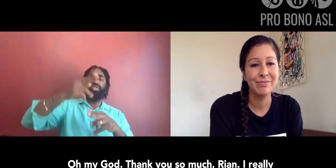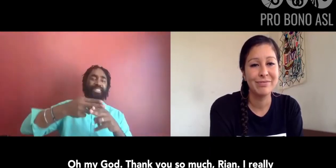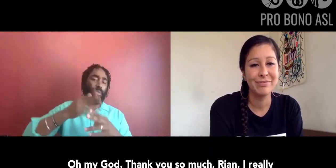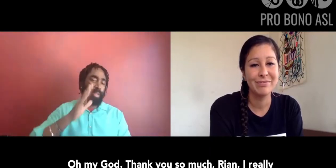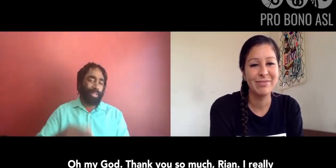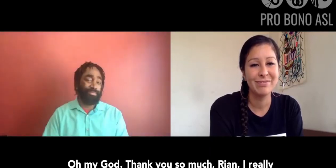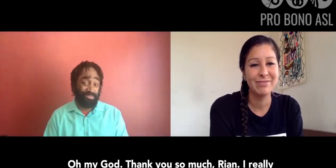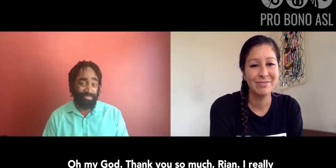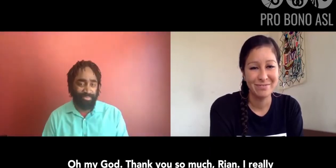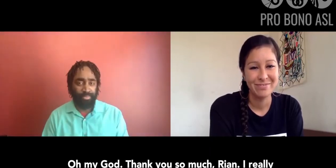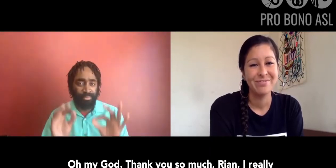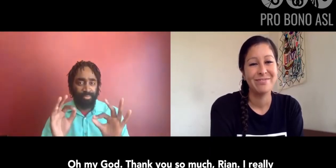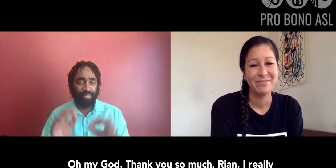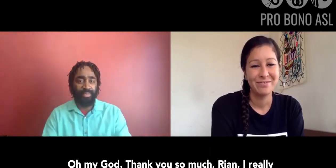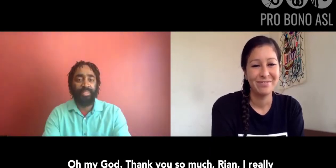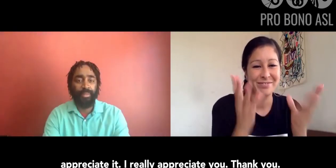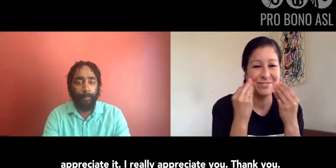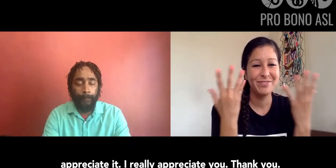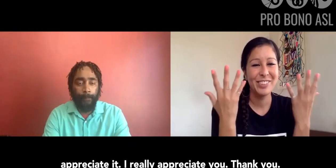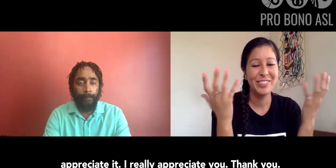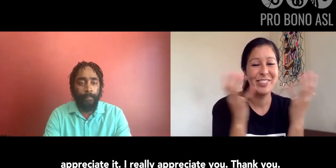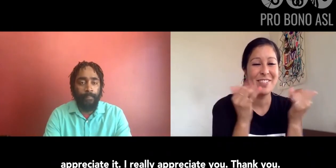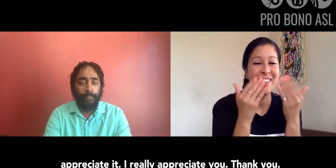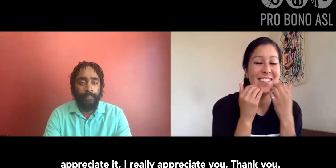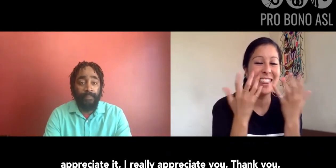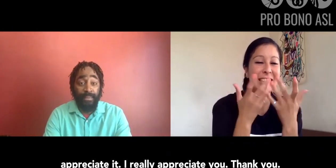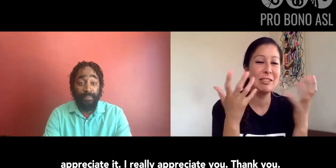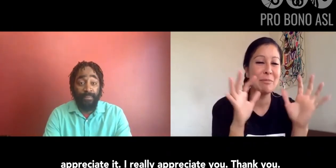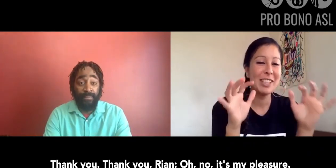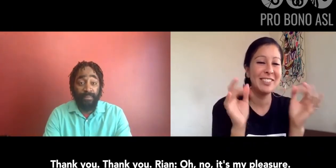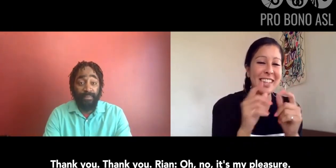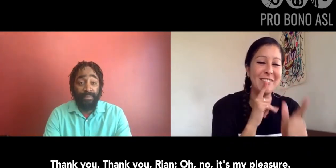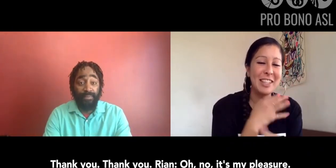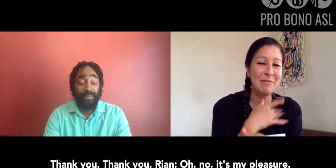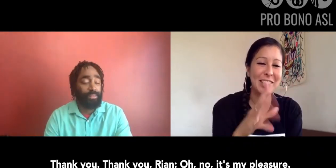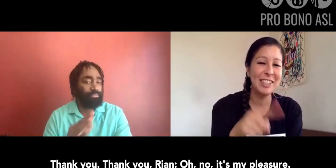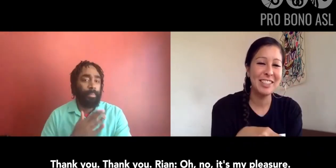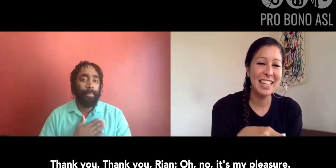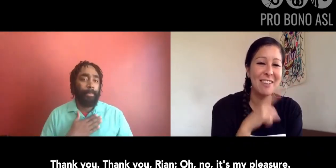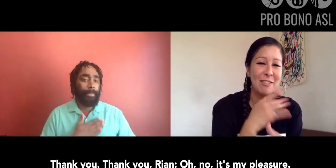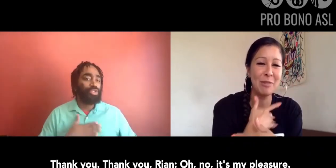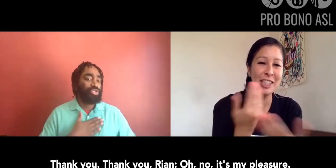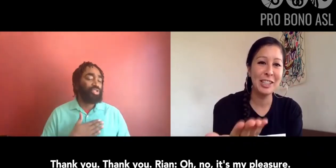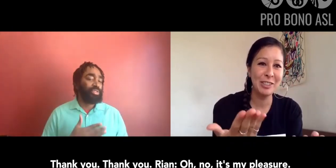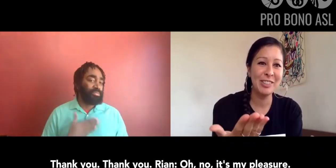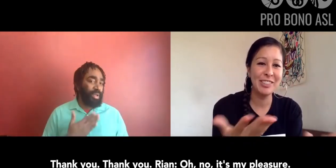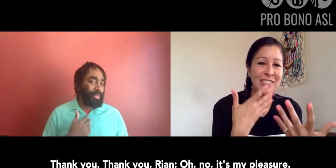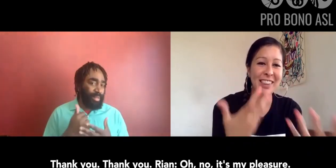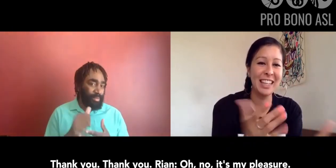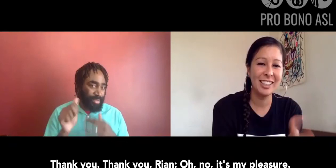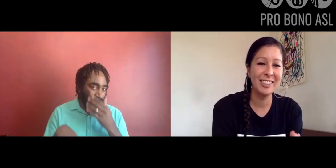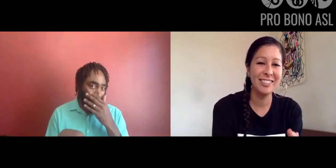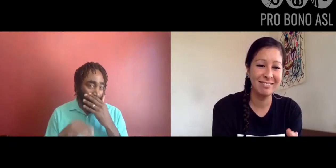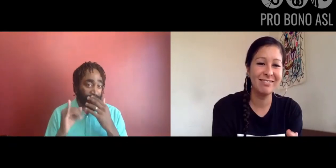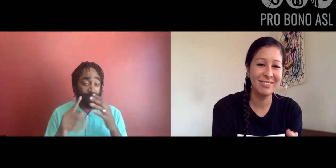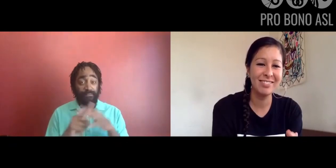Beautiful. Oh my God. Thank you so much, Ryan. I really appreciate it. I really appreciate you. Thank you. Thank you. Thank you. Oh no, it's my